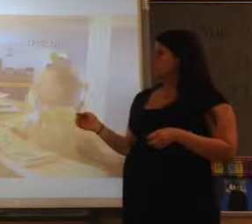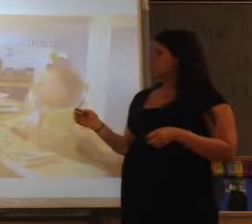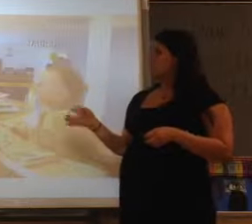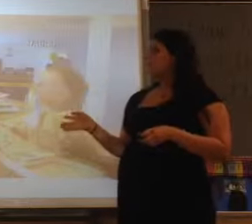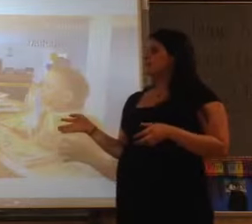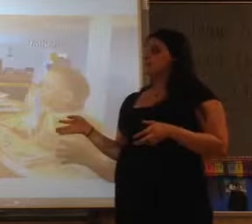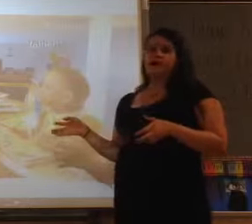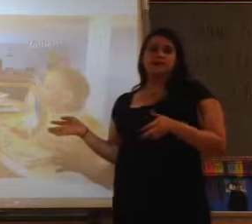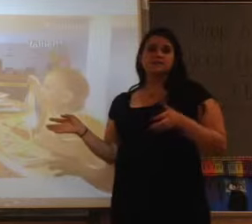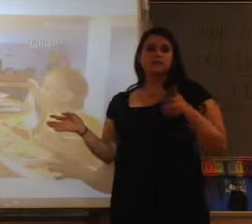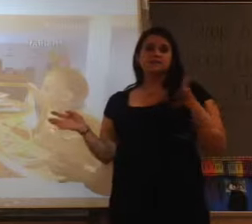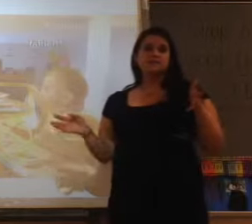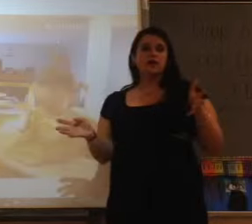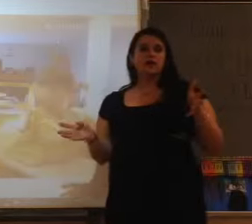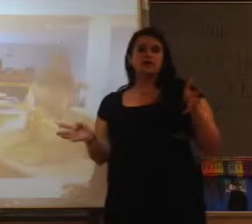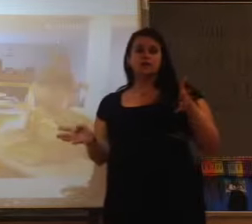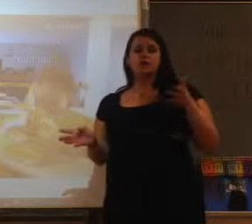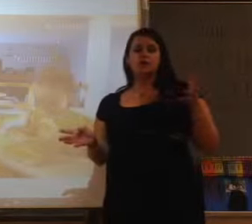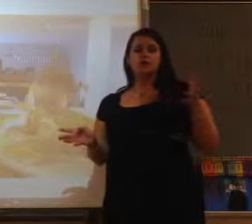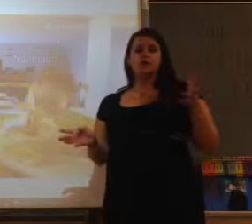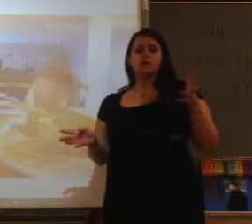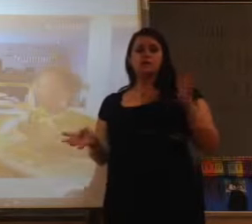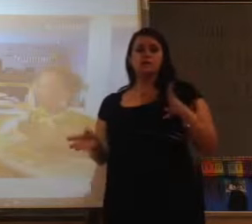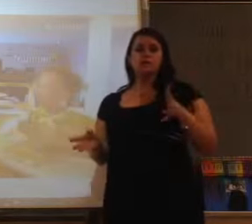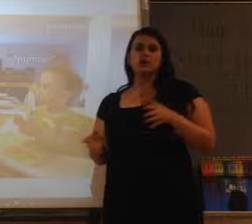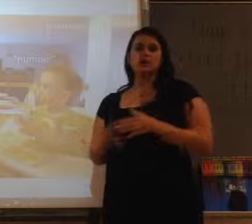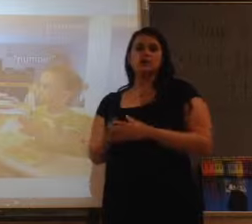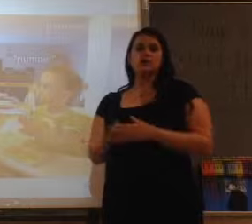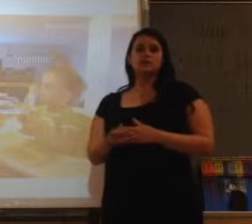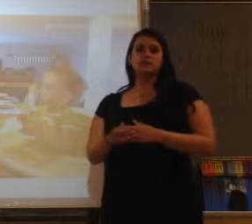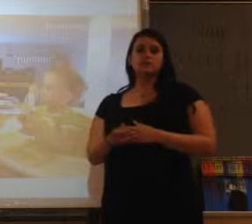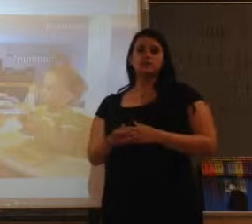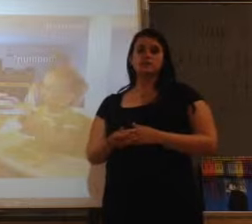will recognize the letters that her mom is showing her.